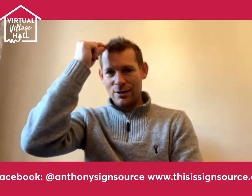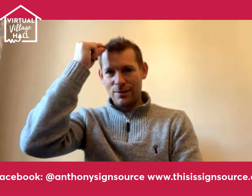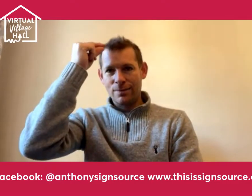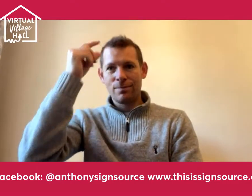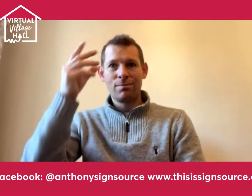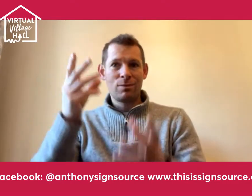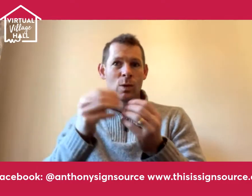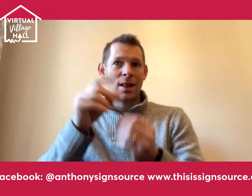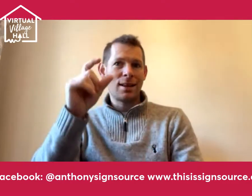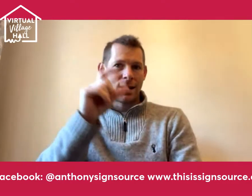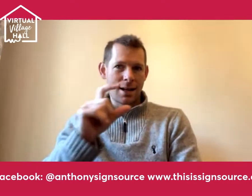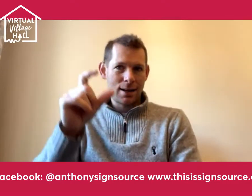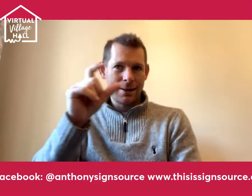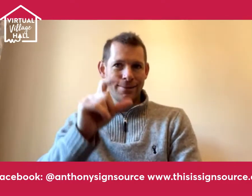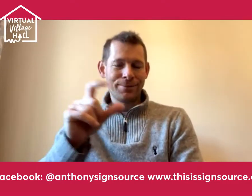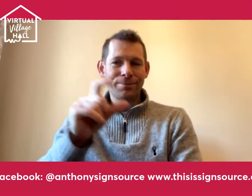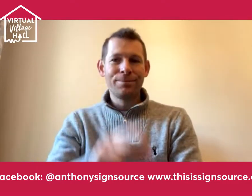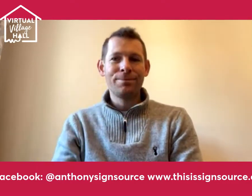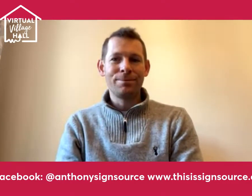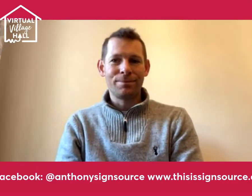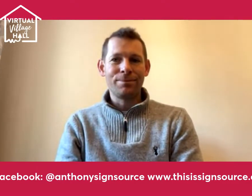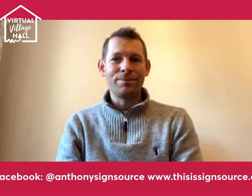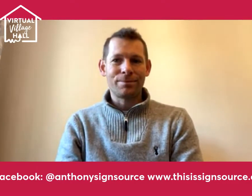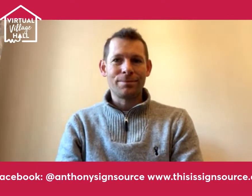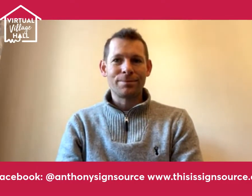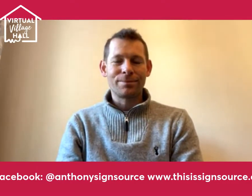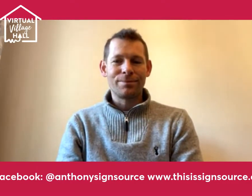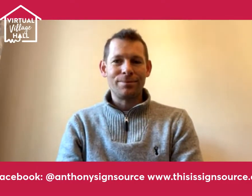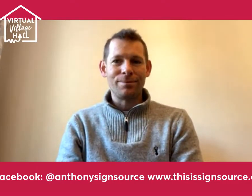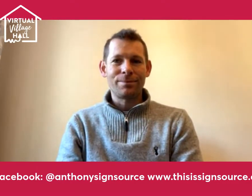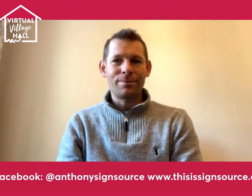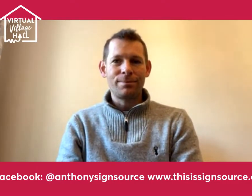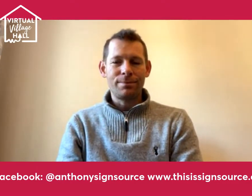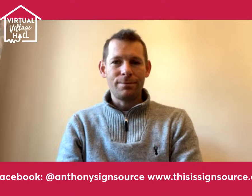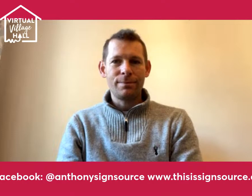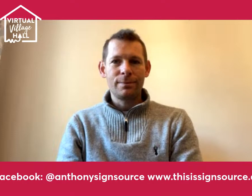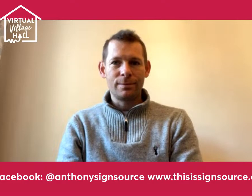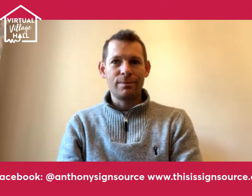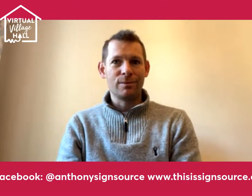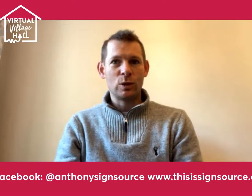So now I will teach you a little bit of how to describe the hair color.